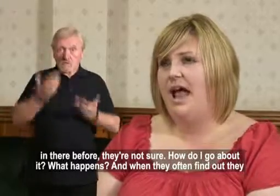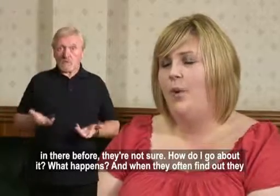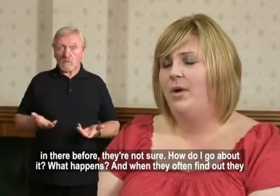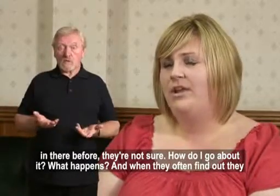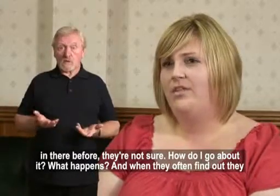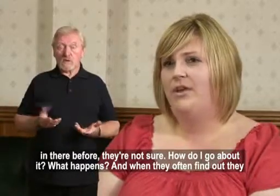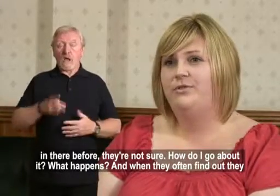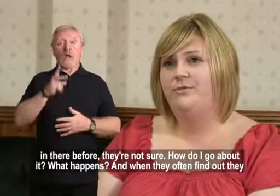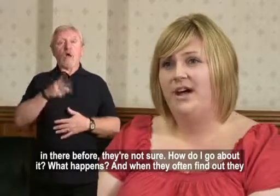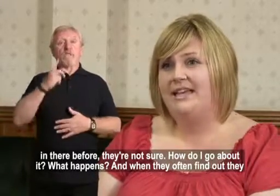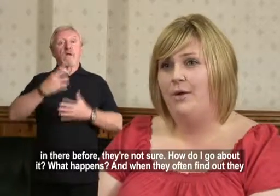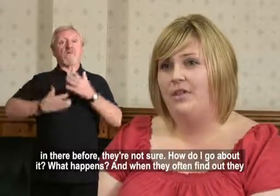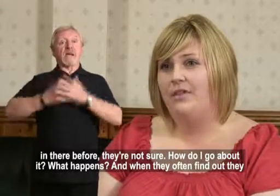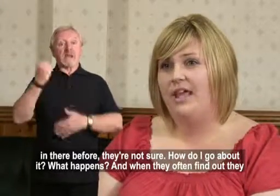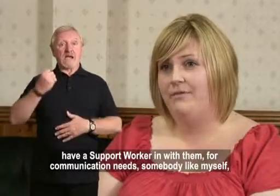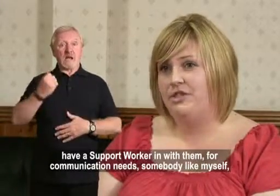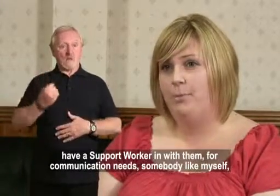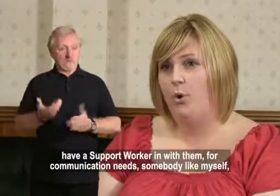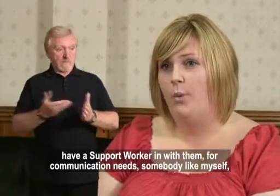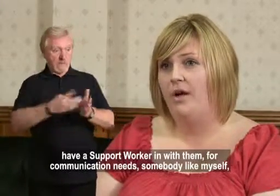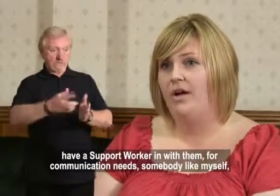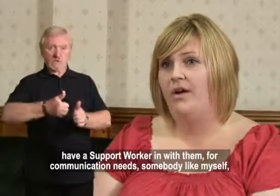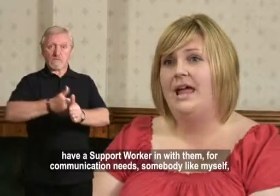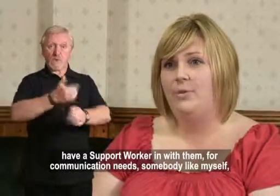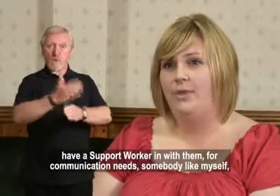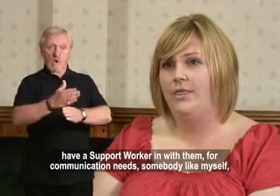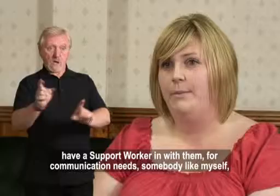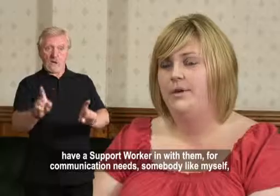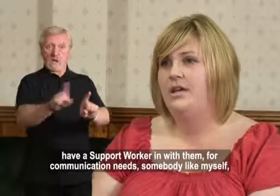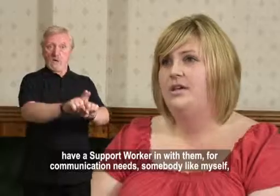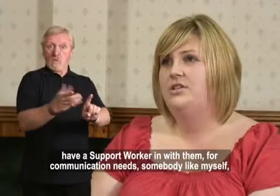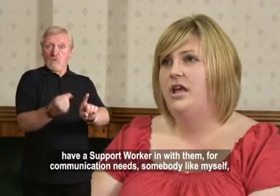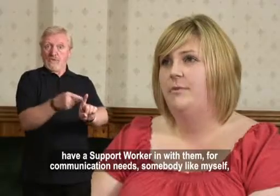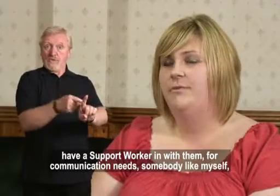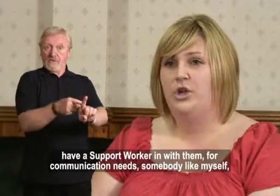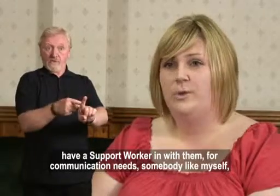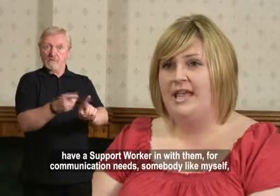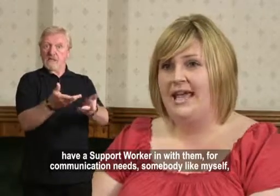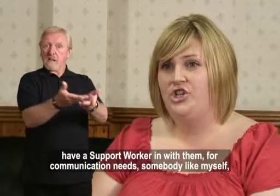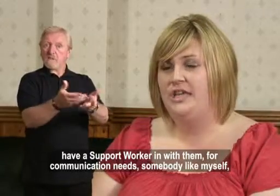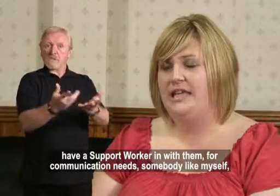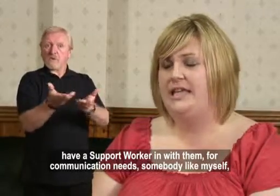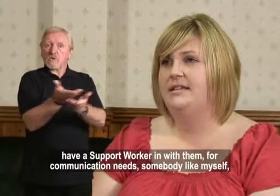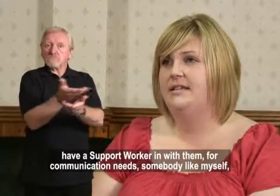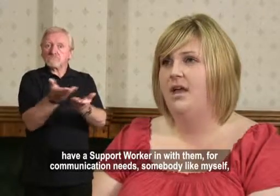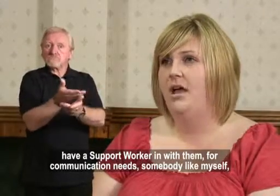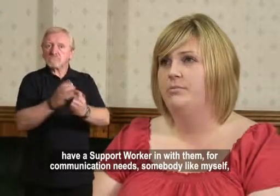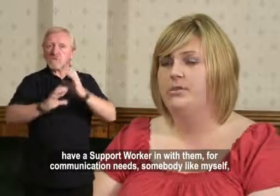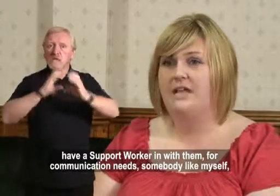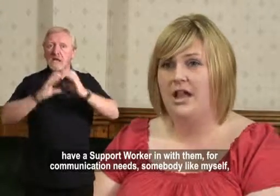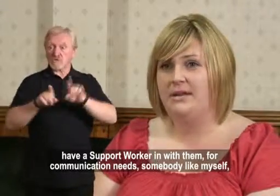happens? And when they often find out that they have a support worker in with them for communication